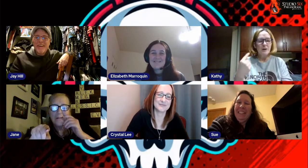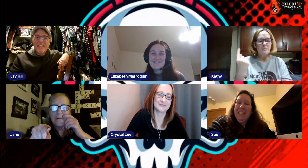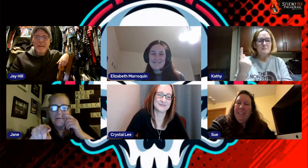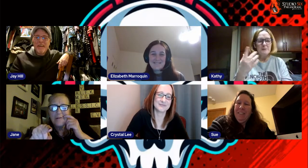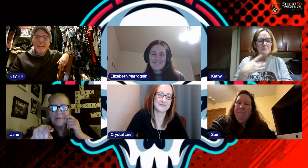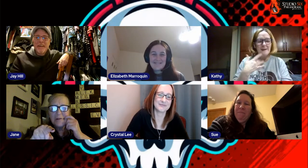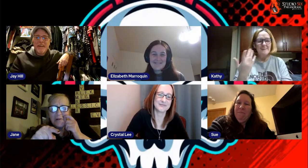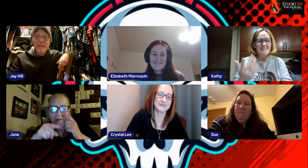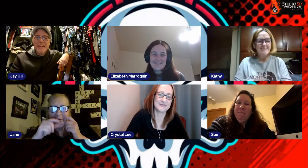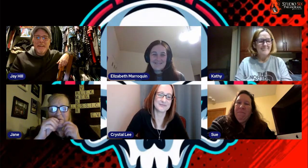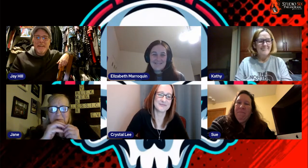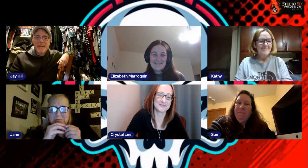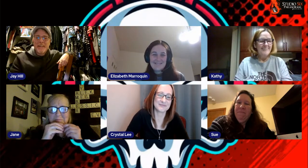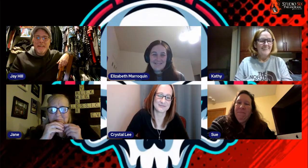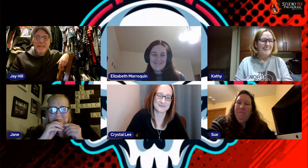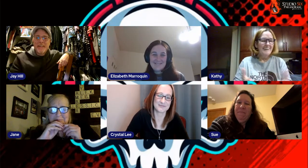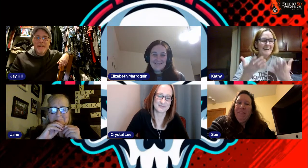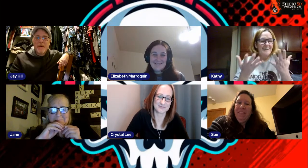Right. So,